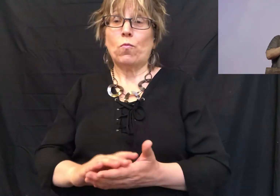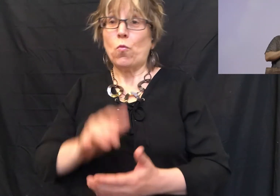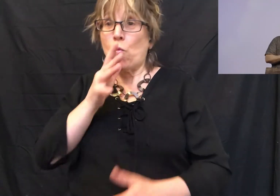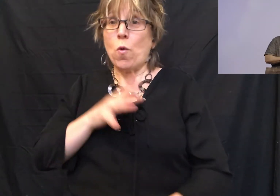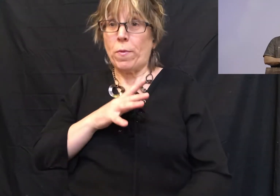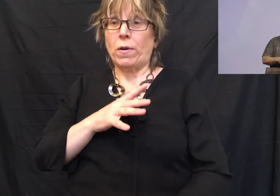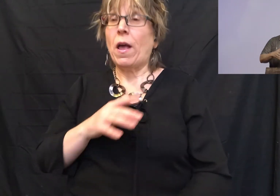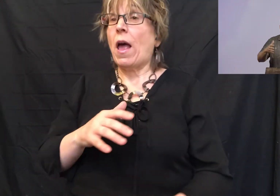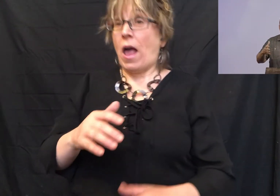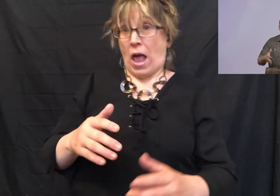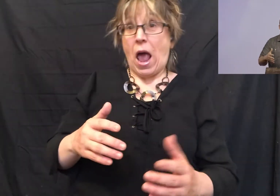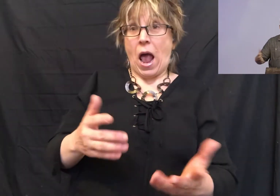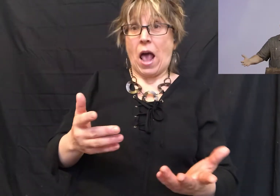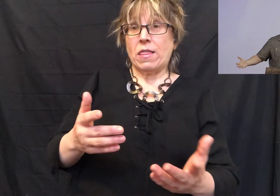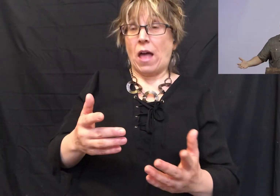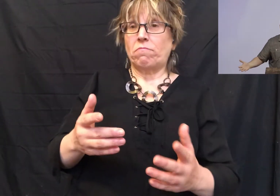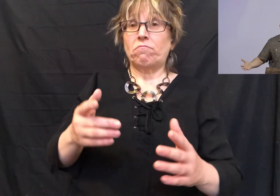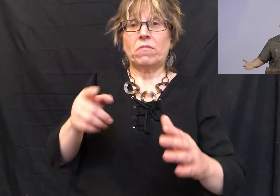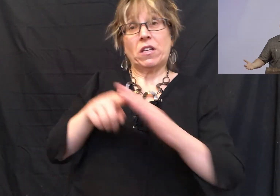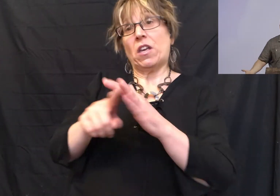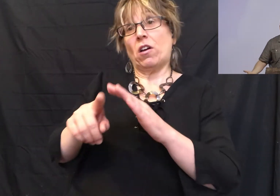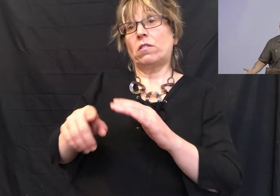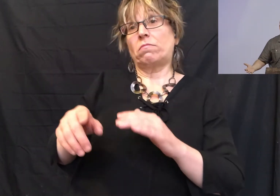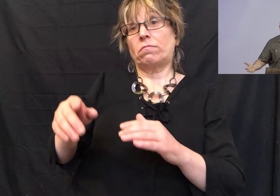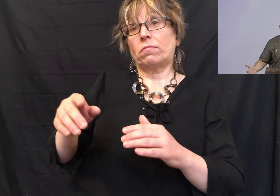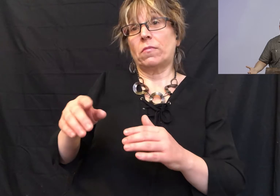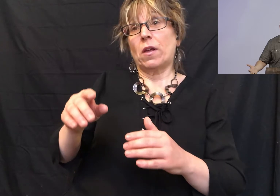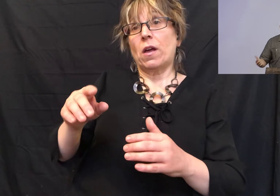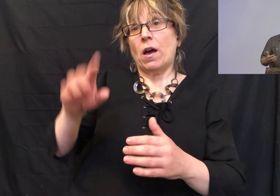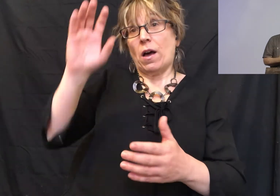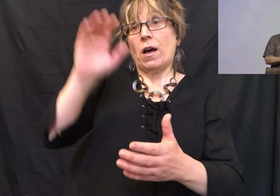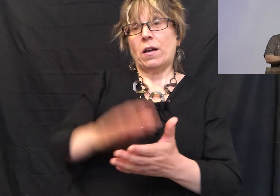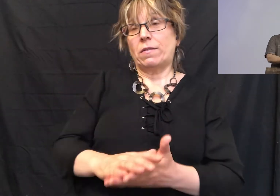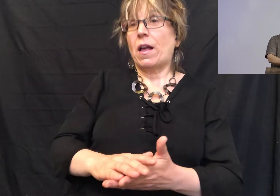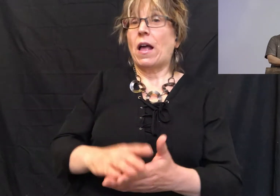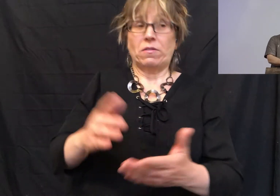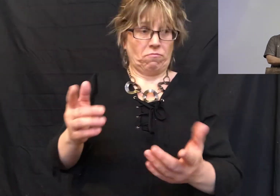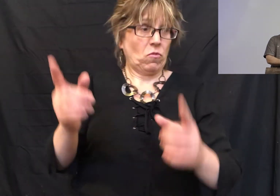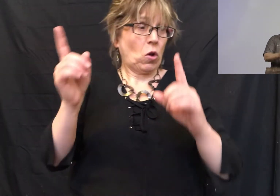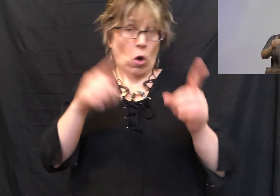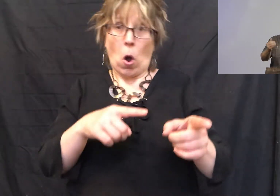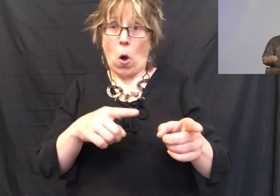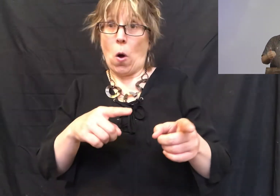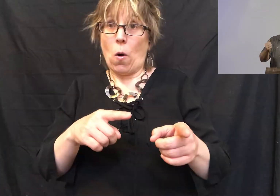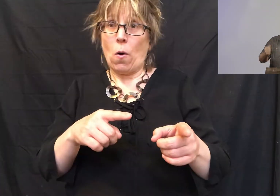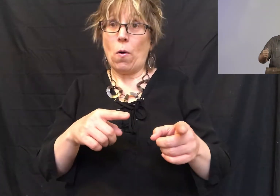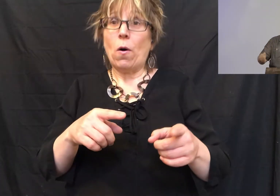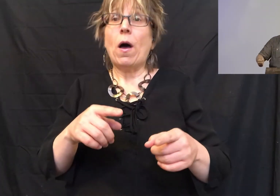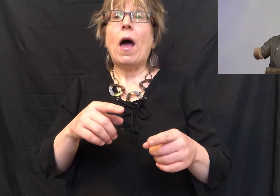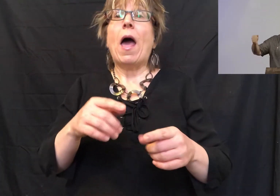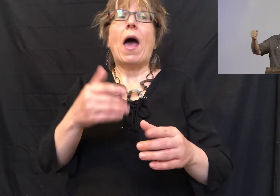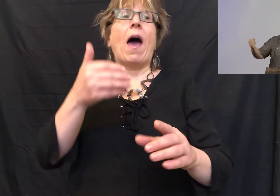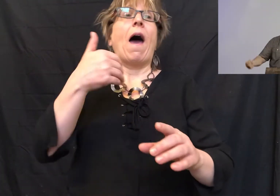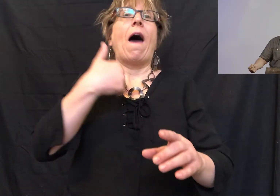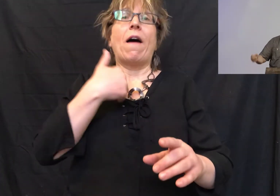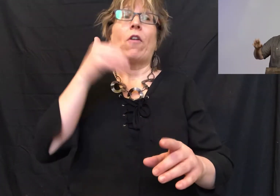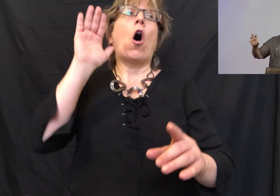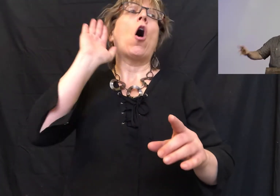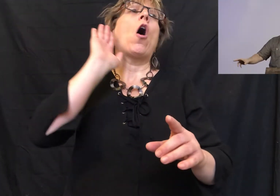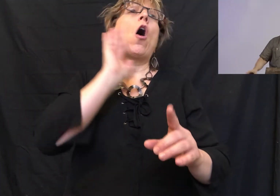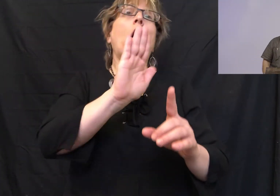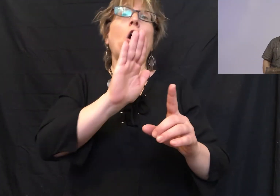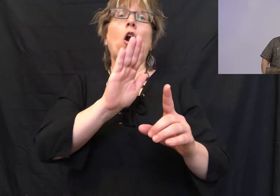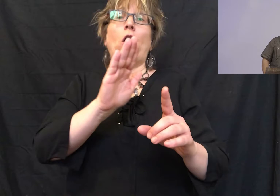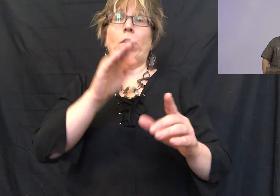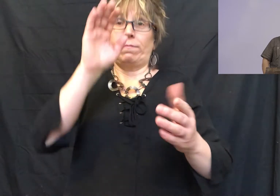woman, her husband, murdered. Once he found out that she was pregnant with his child, he went and then had her husband murdered